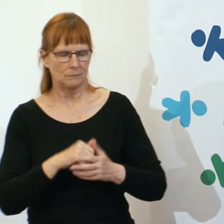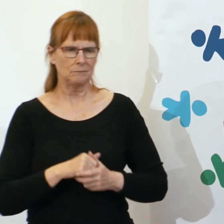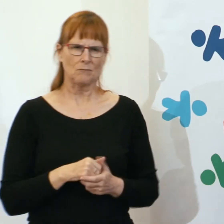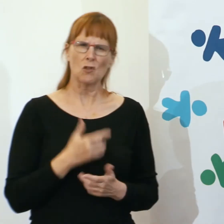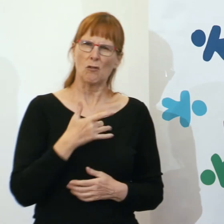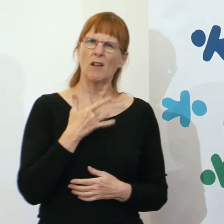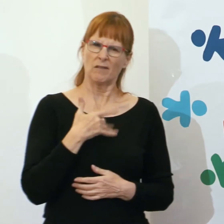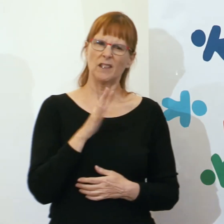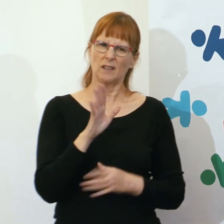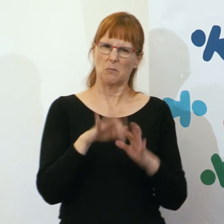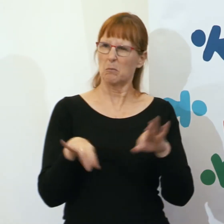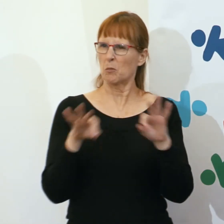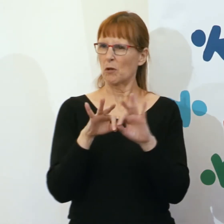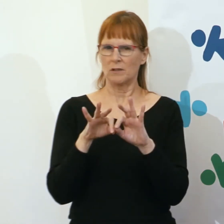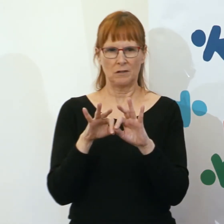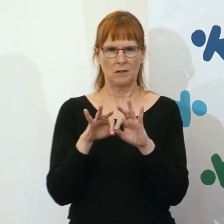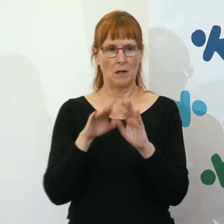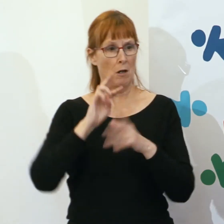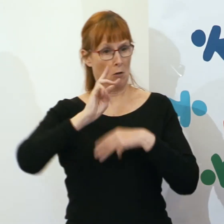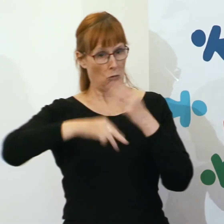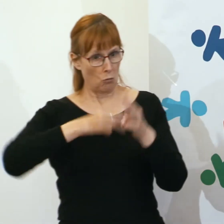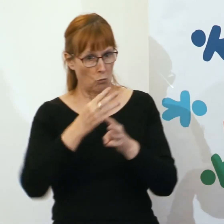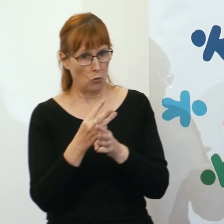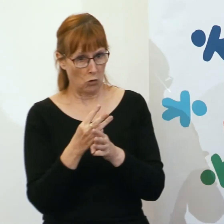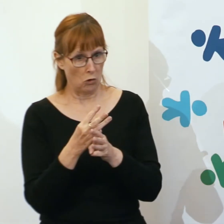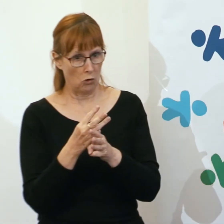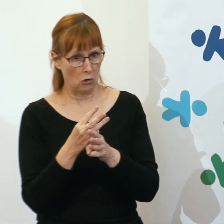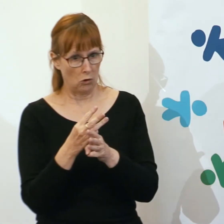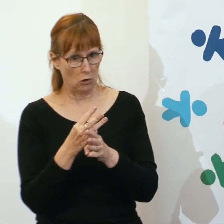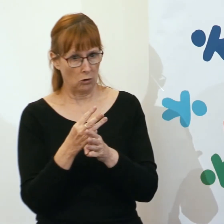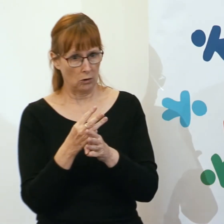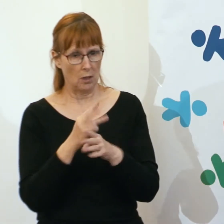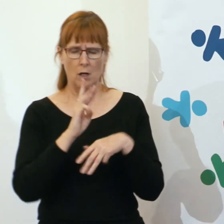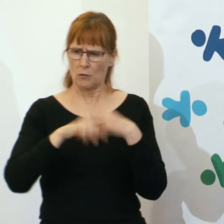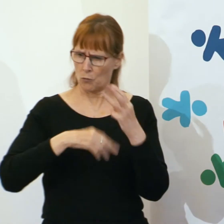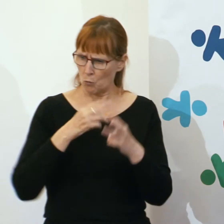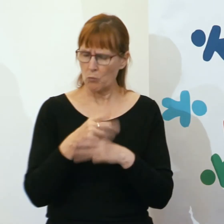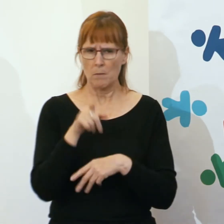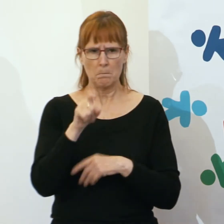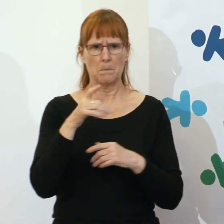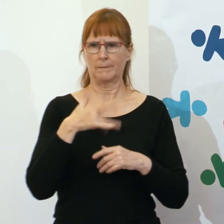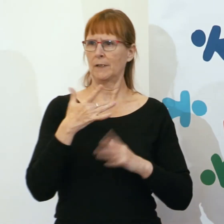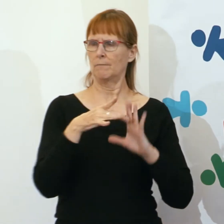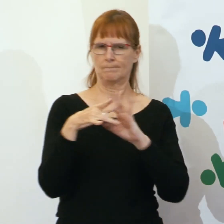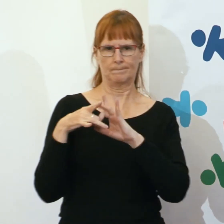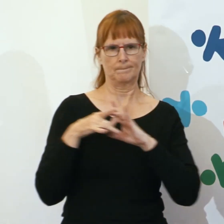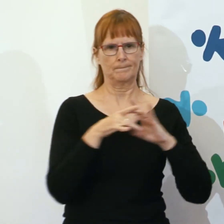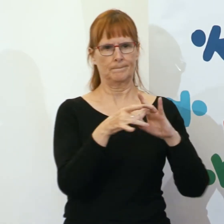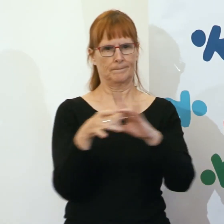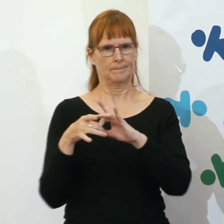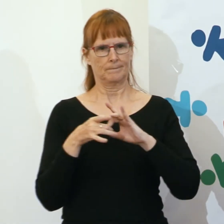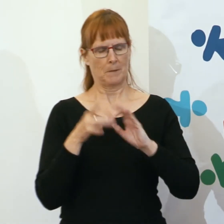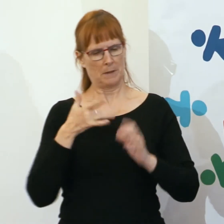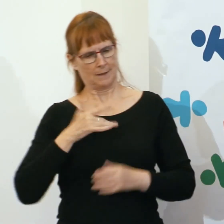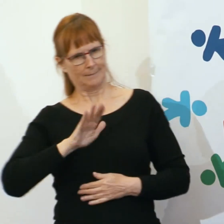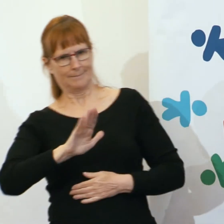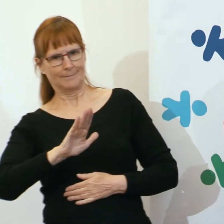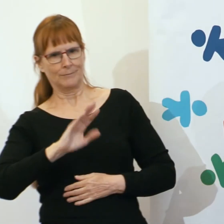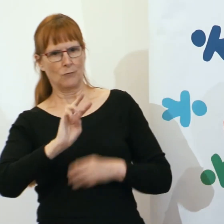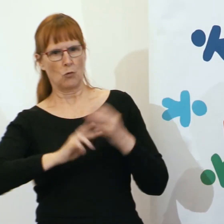importance of creating a world that is characterized by connectedness. And it's no